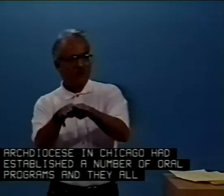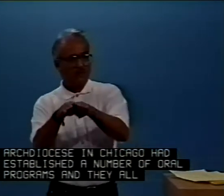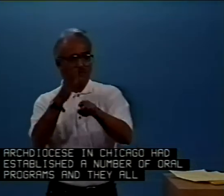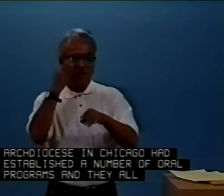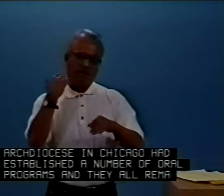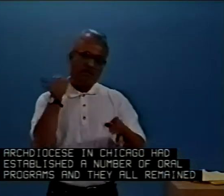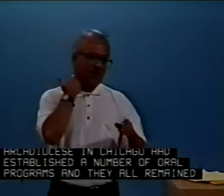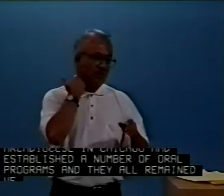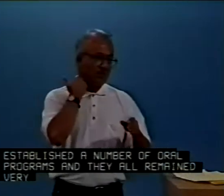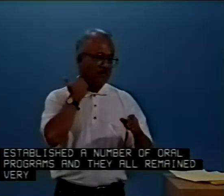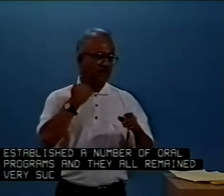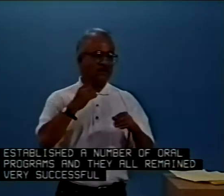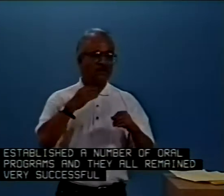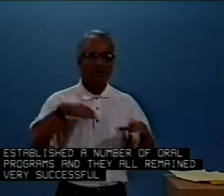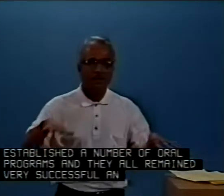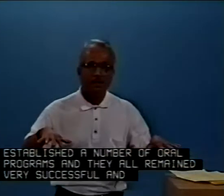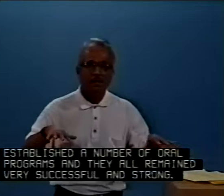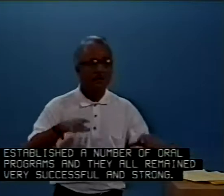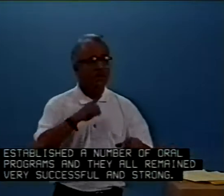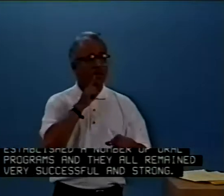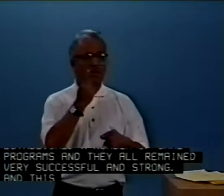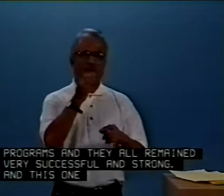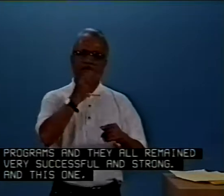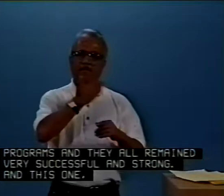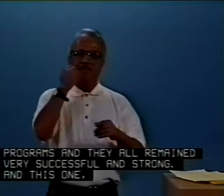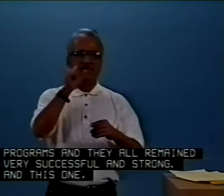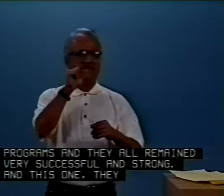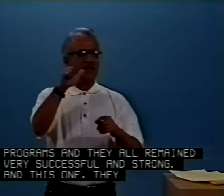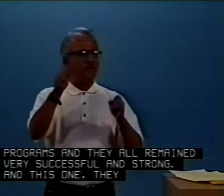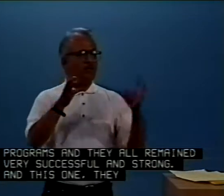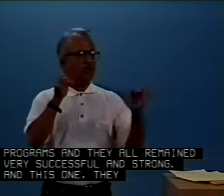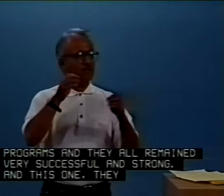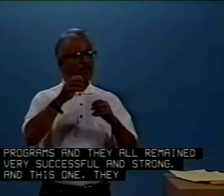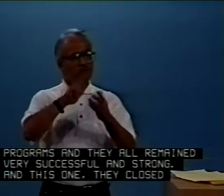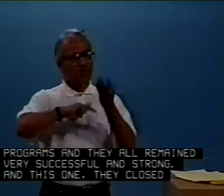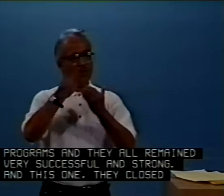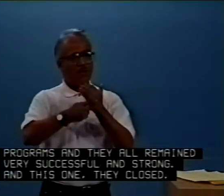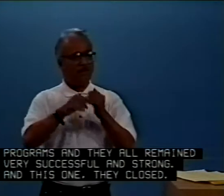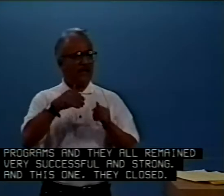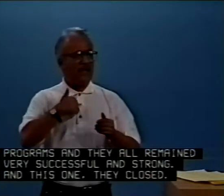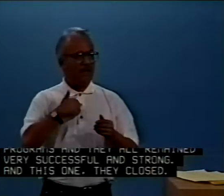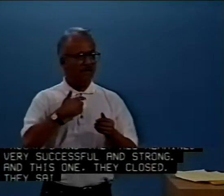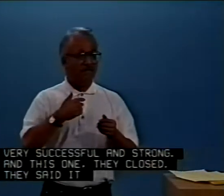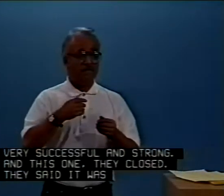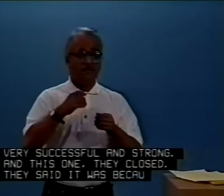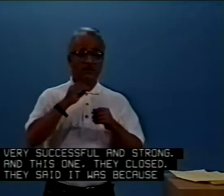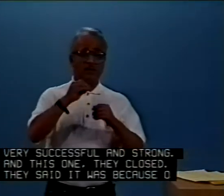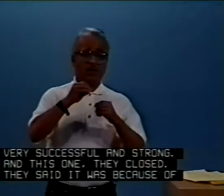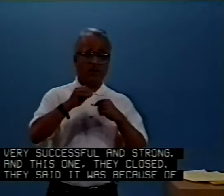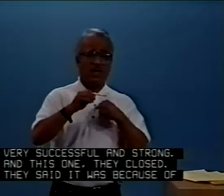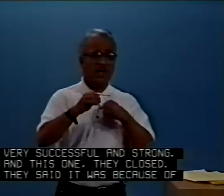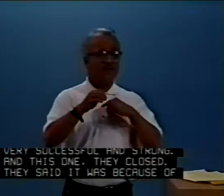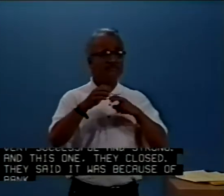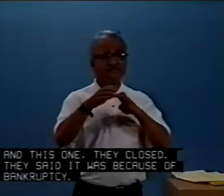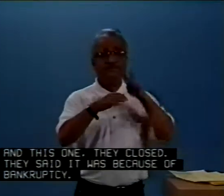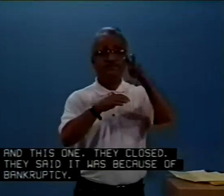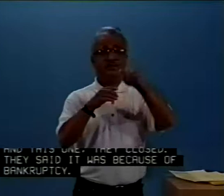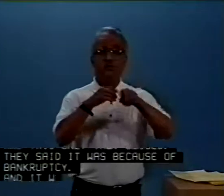this one, they closed. And they said it was because of bankruptcy. And it was one of the best programs using ASL,